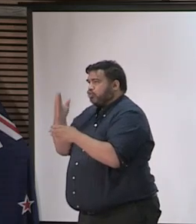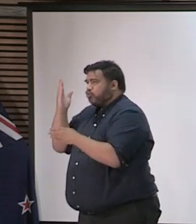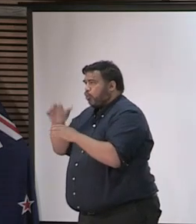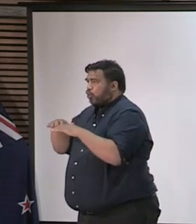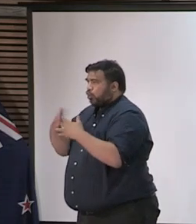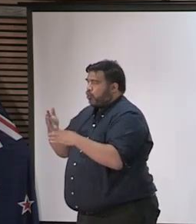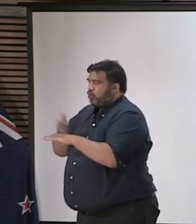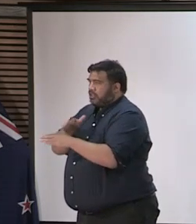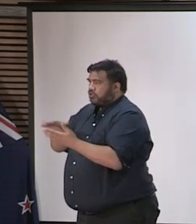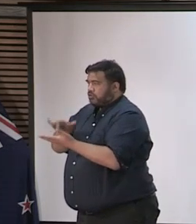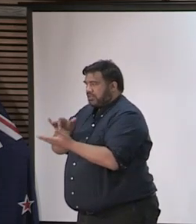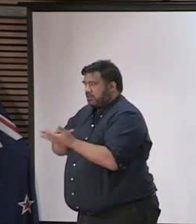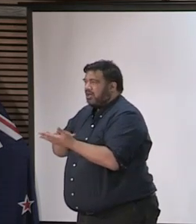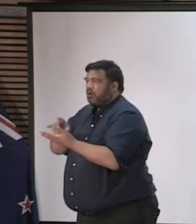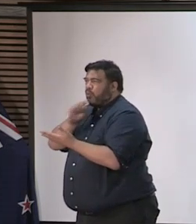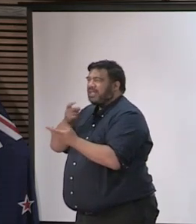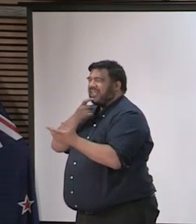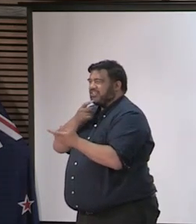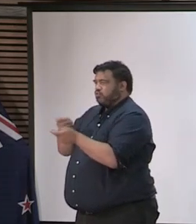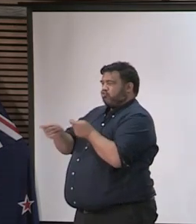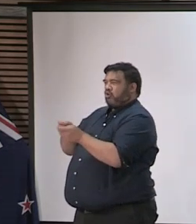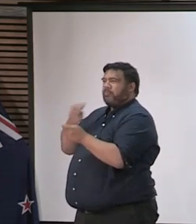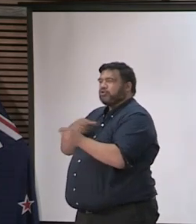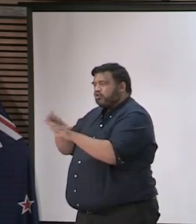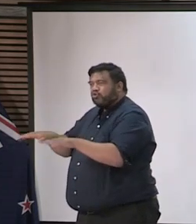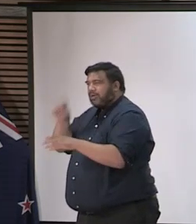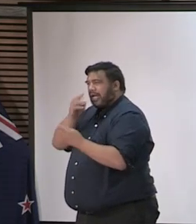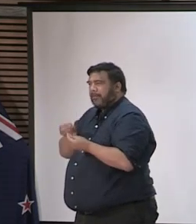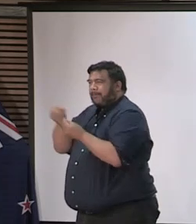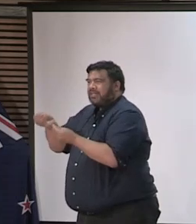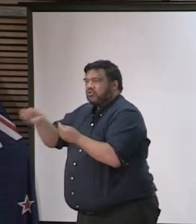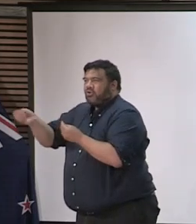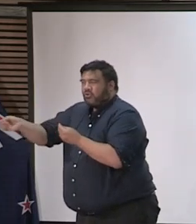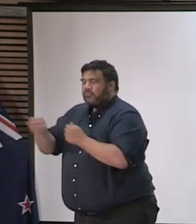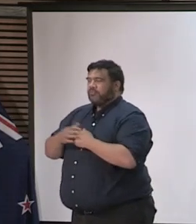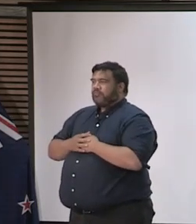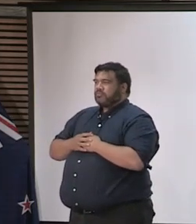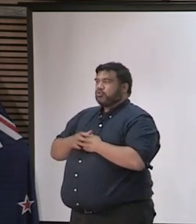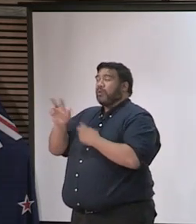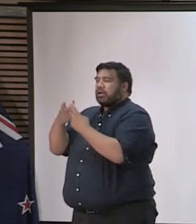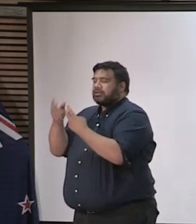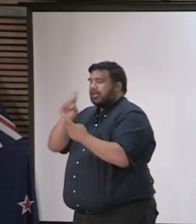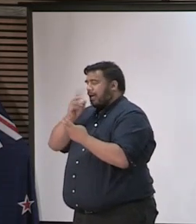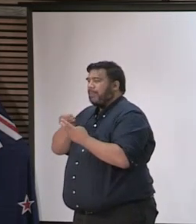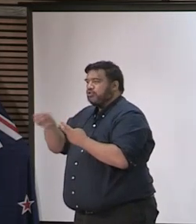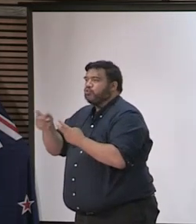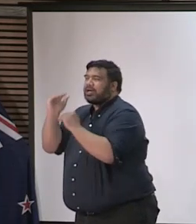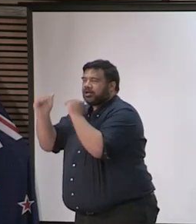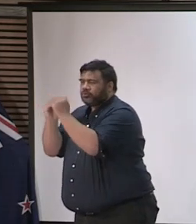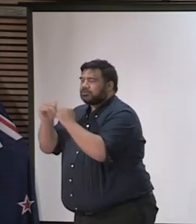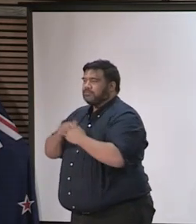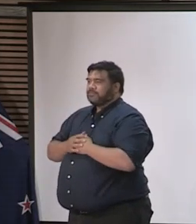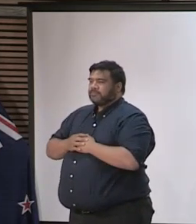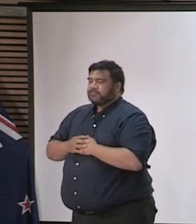We're announcing 5 cases today. We can trace them to extant cases. And if we go